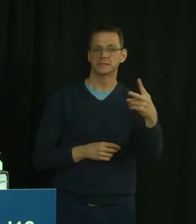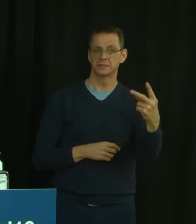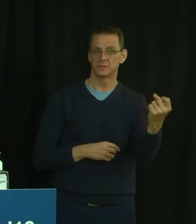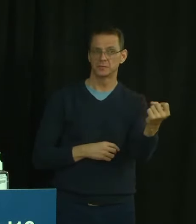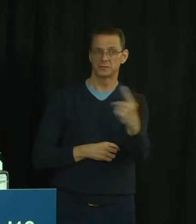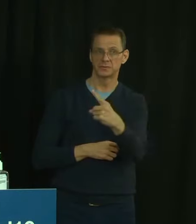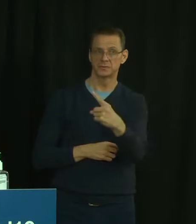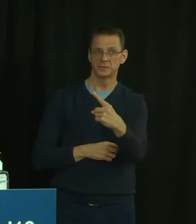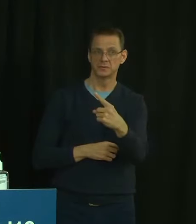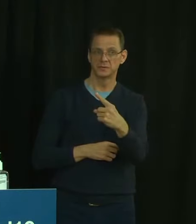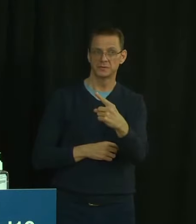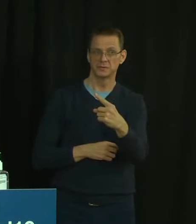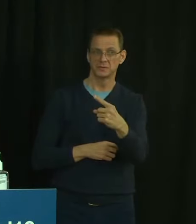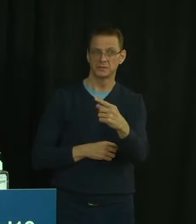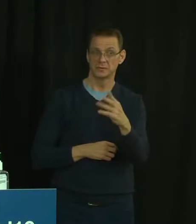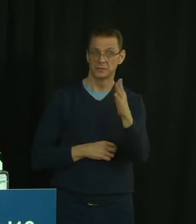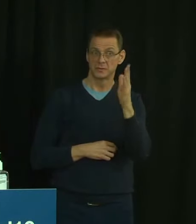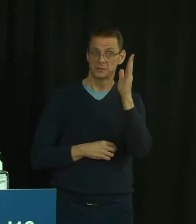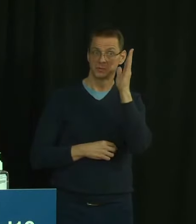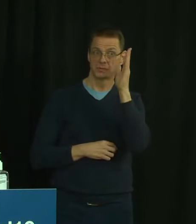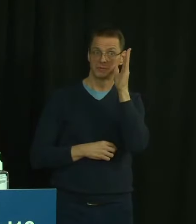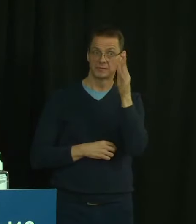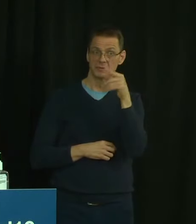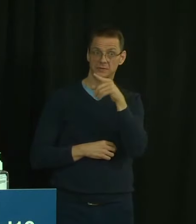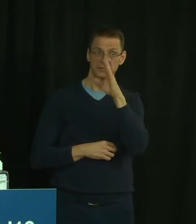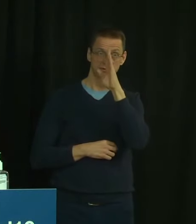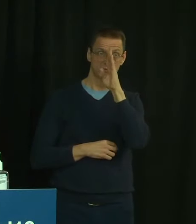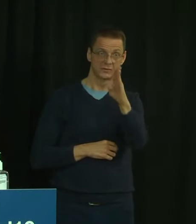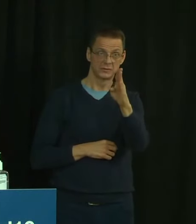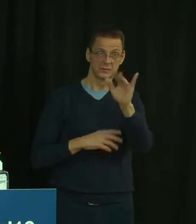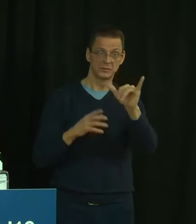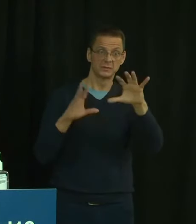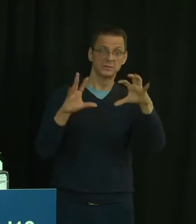have been vaccinated a second time with AstraZeneca?